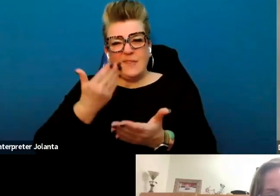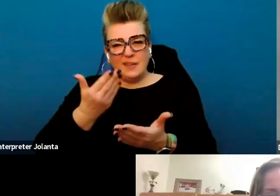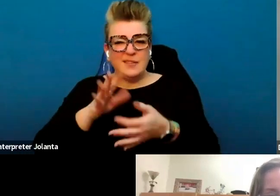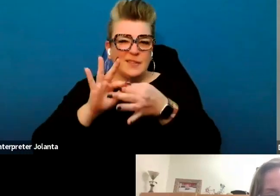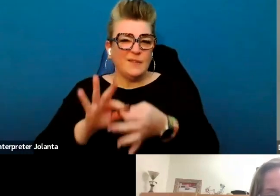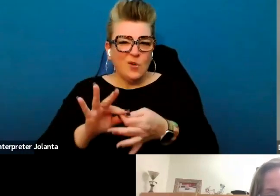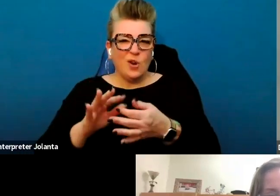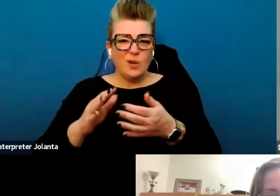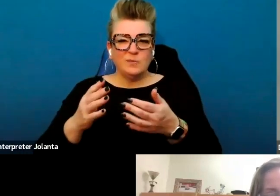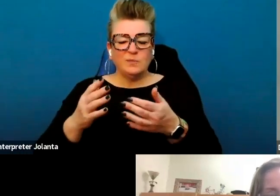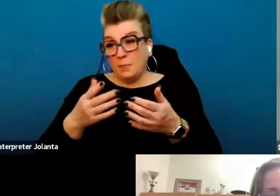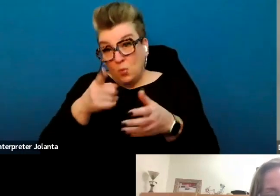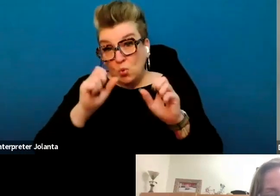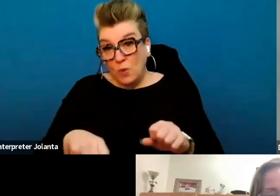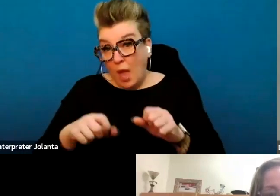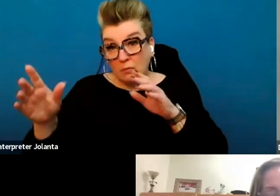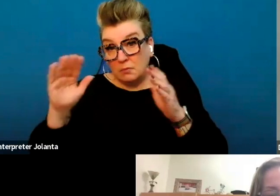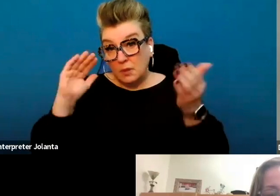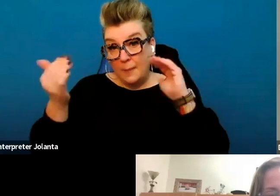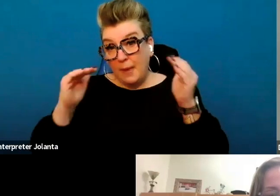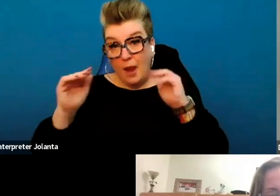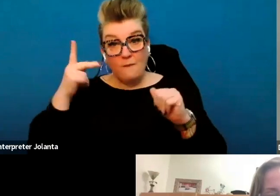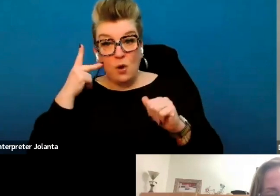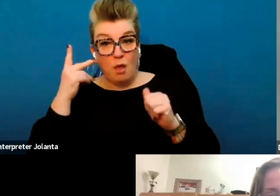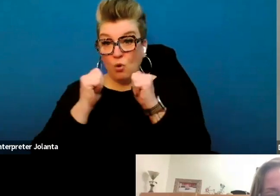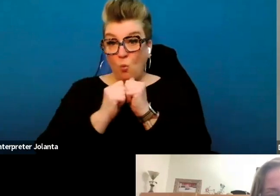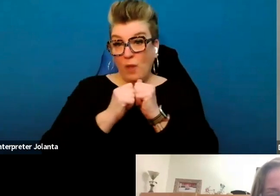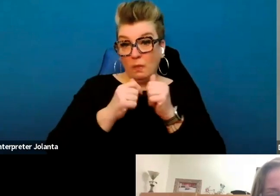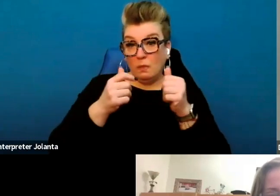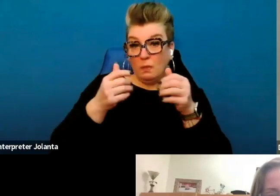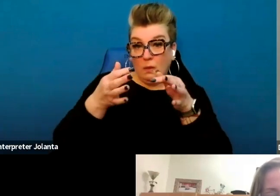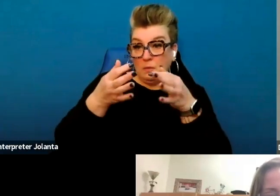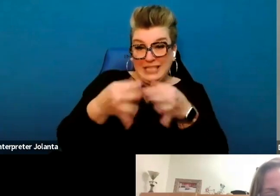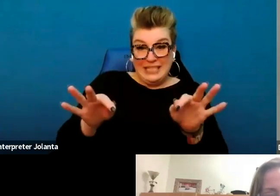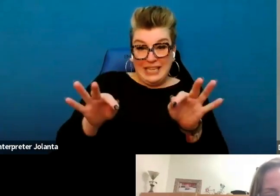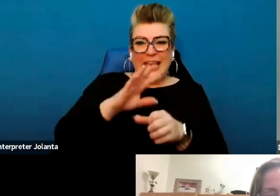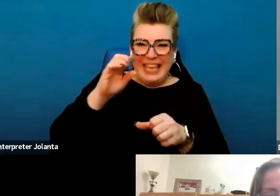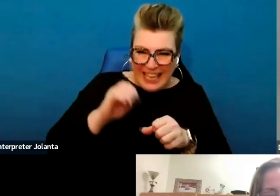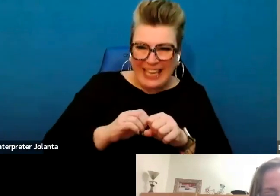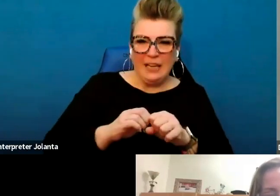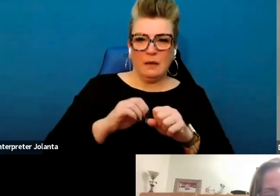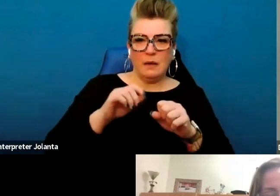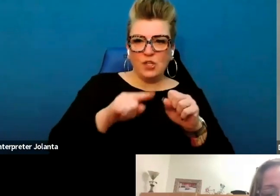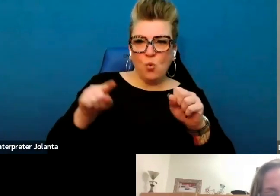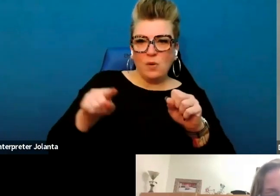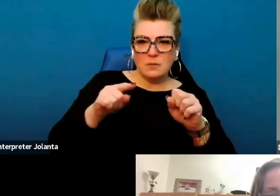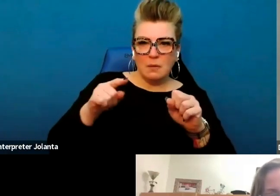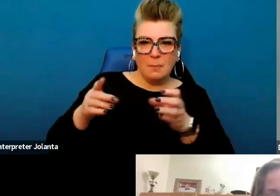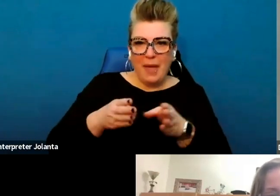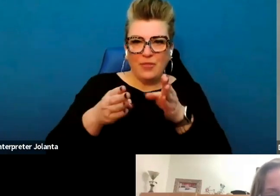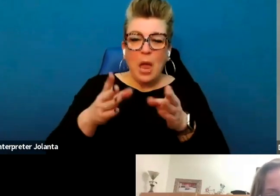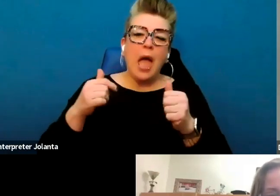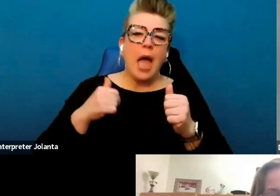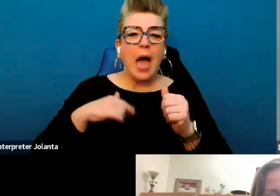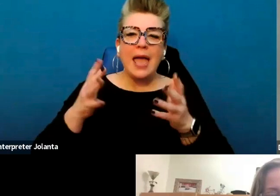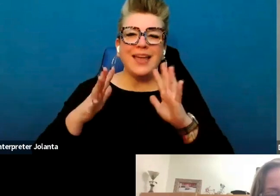kind of, I mean, you could compare phonological versus syntactic specialization in the dorsal pathway, and people have. I kind of glossed